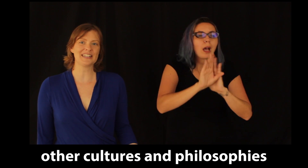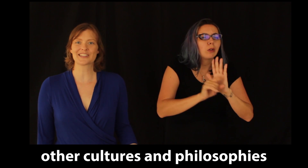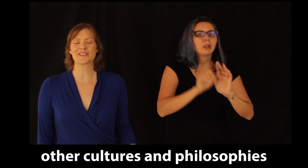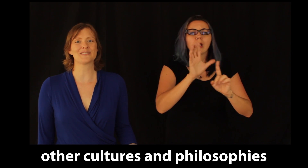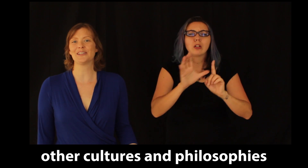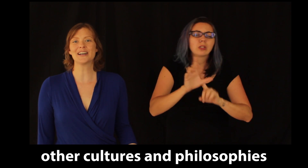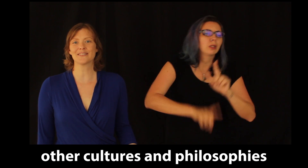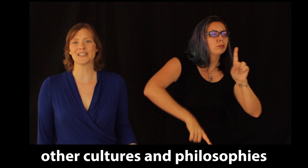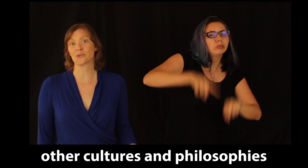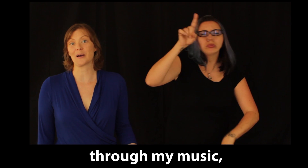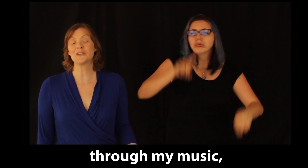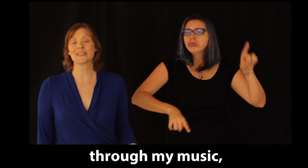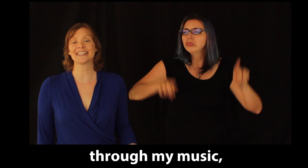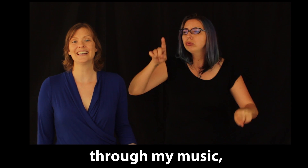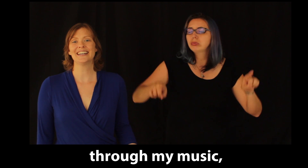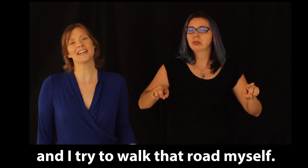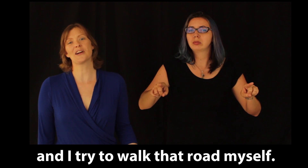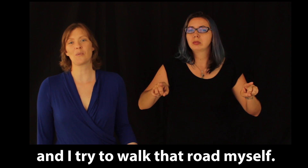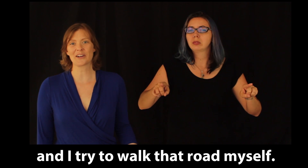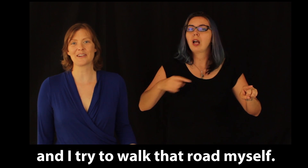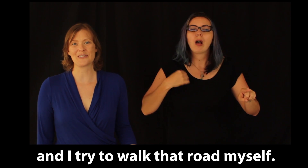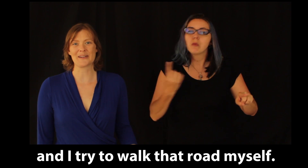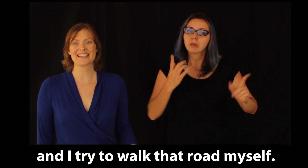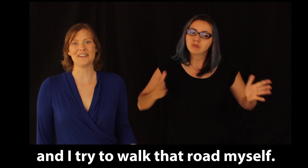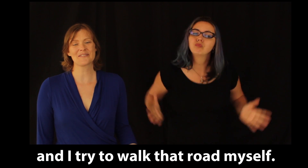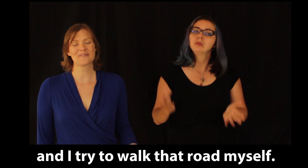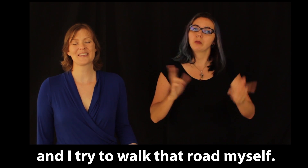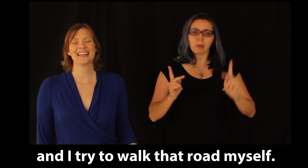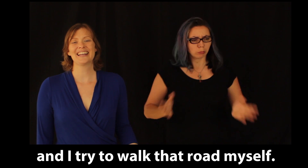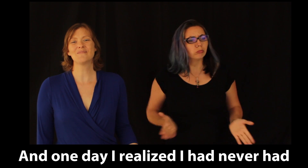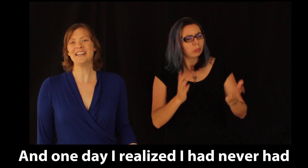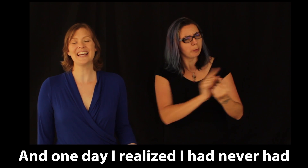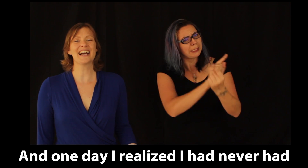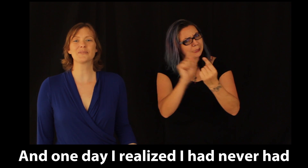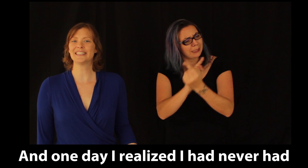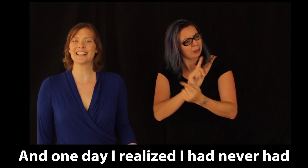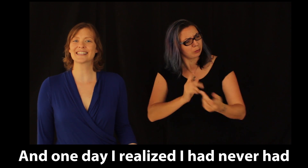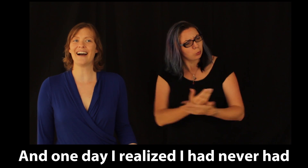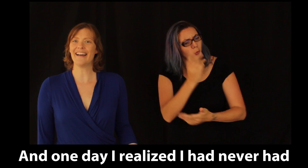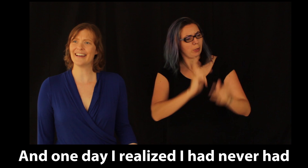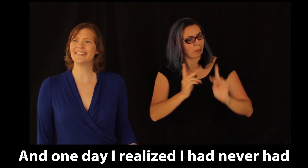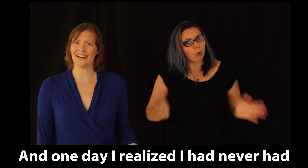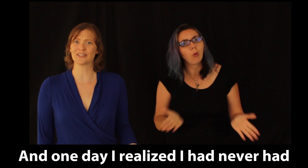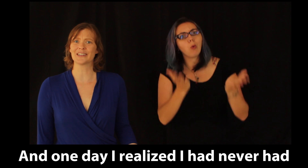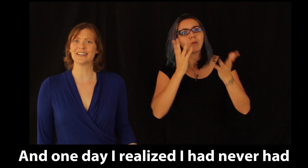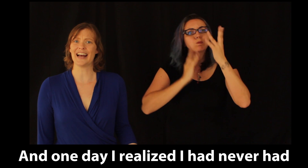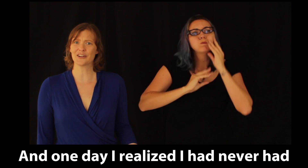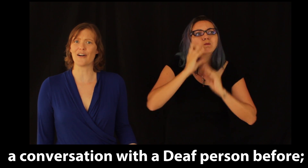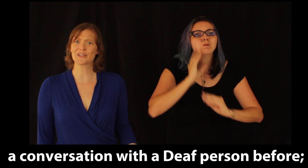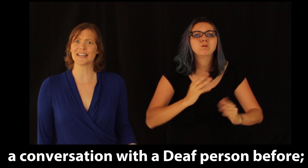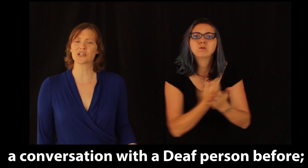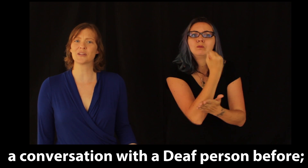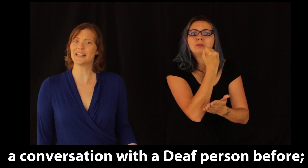explore other cultures and philosophies through my music, and I try to walk that road myself. And one day I realized I had never